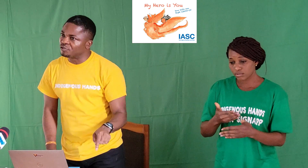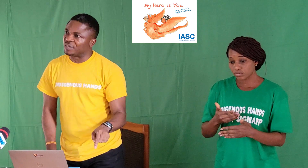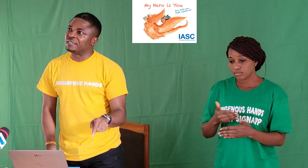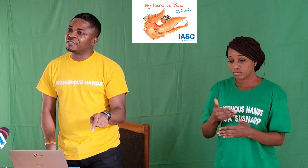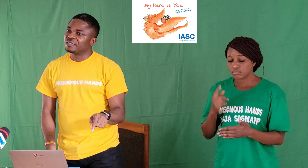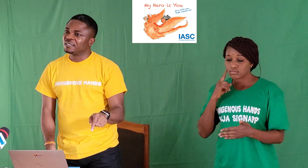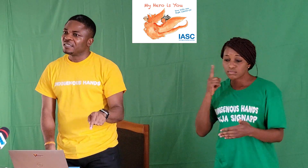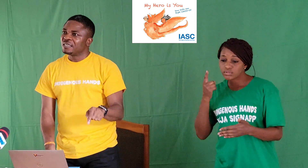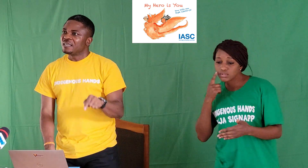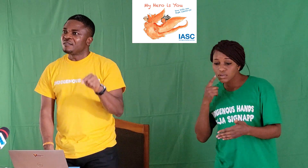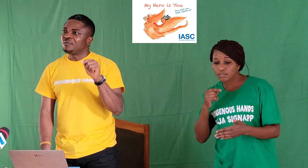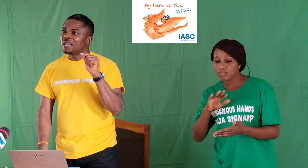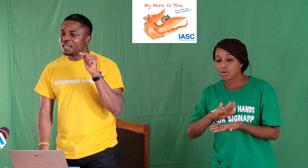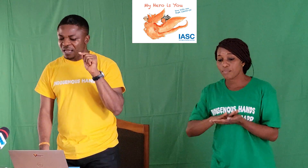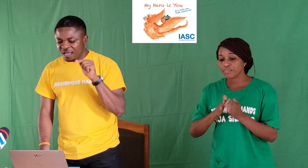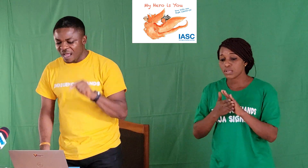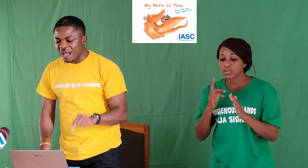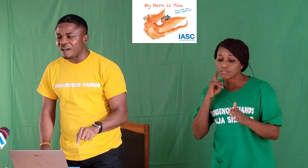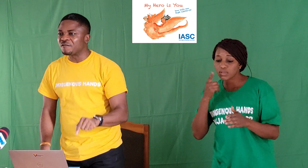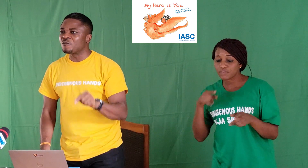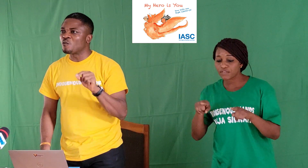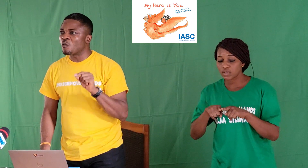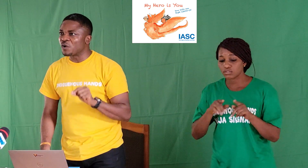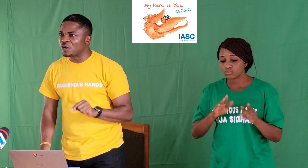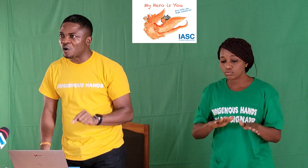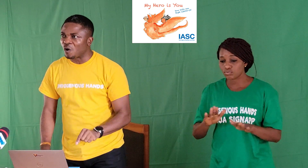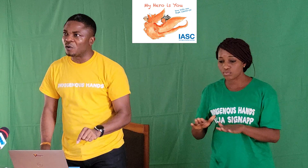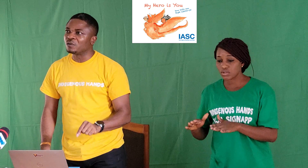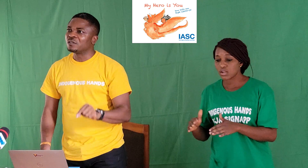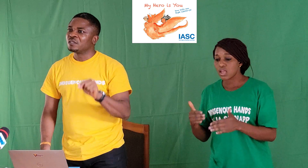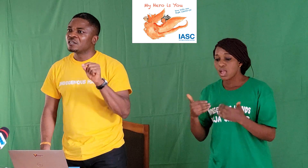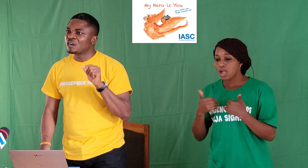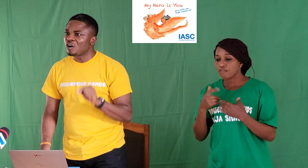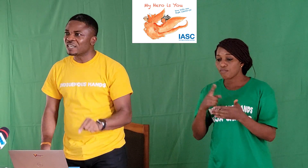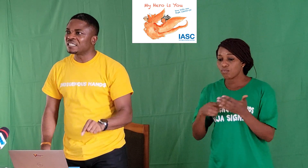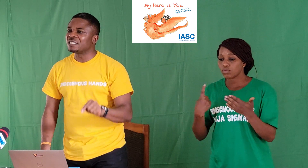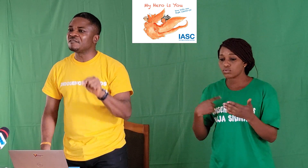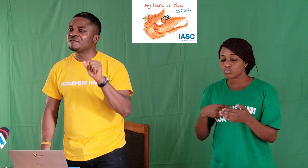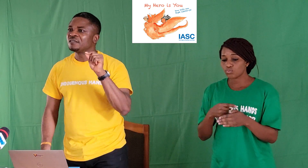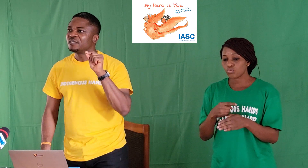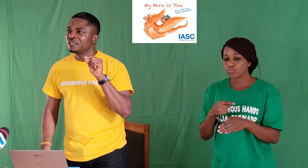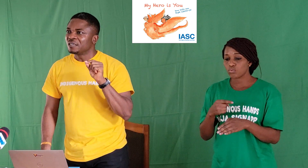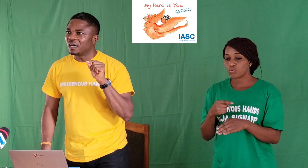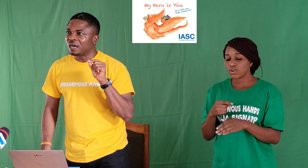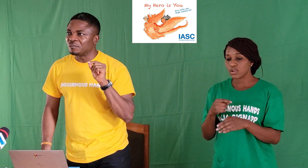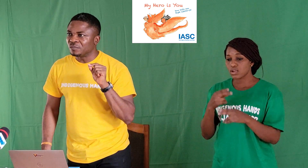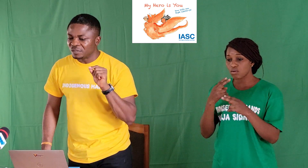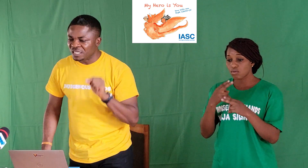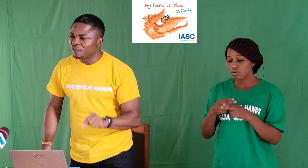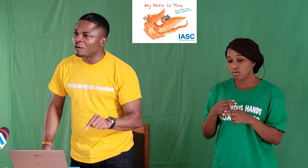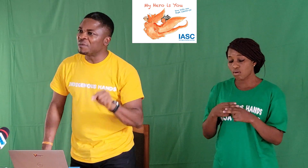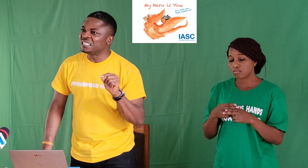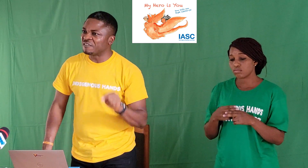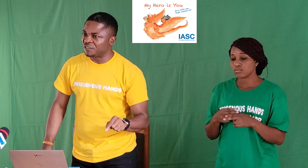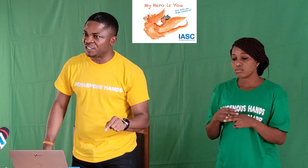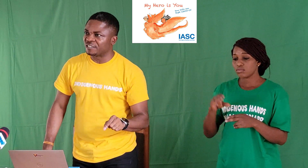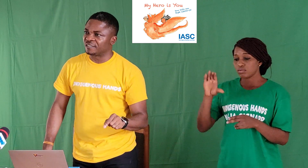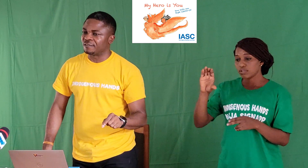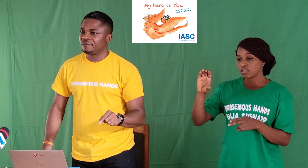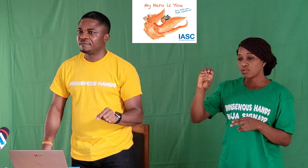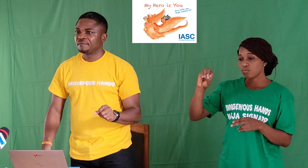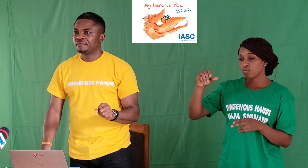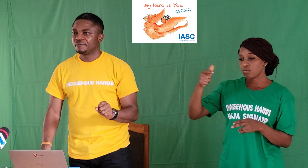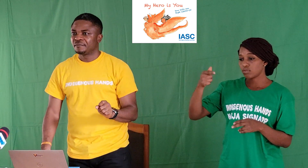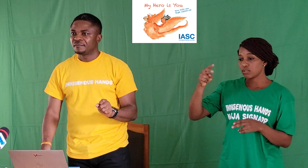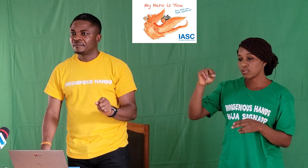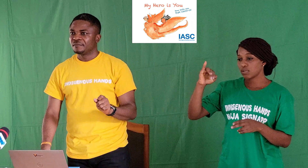as children, they have what we call cognitive development deficiency.